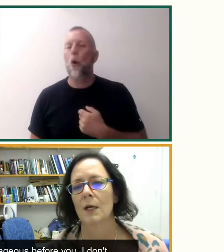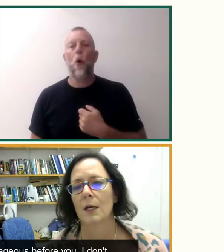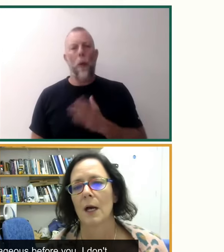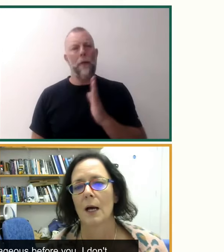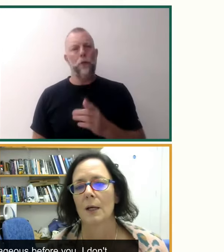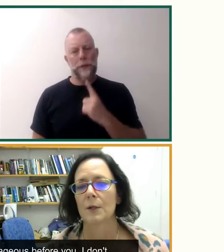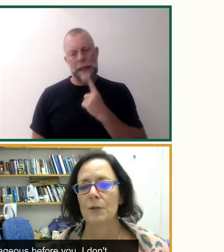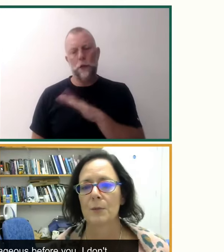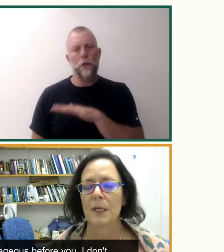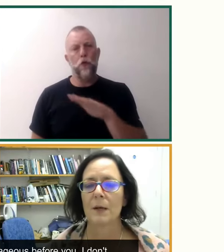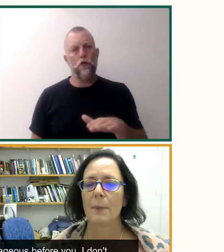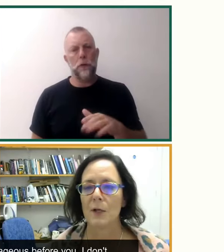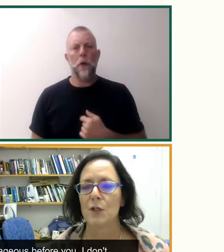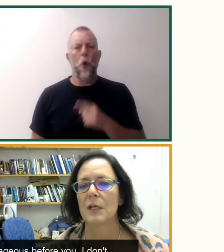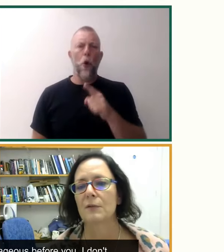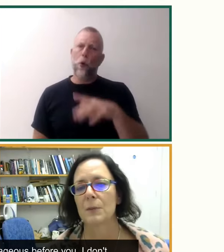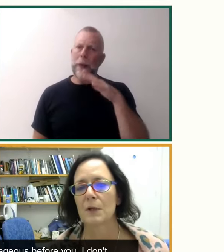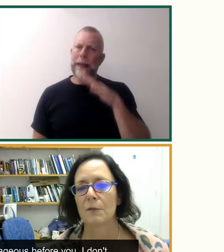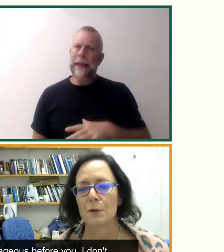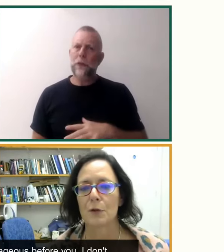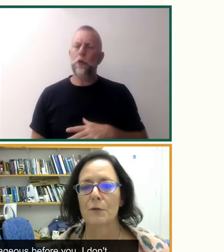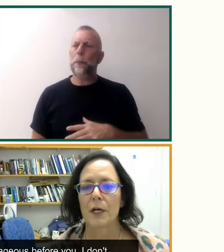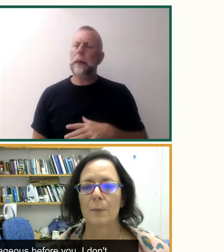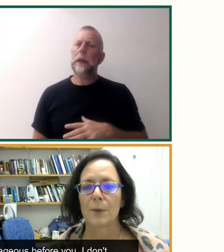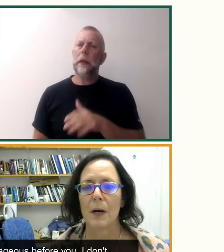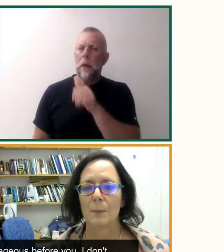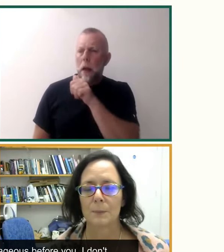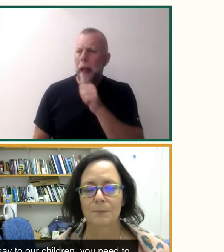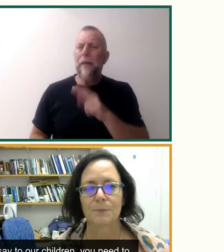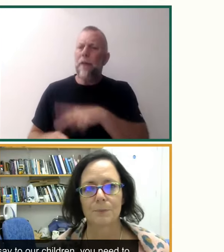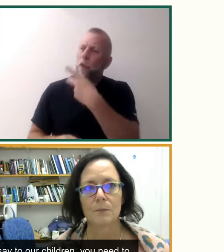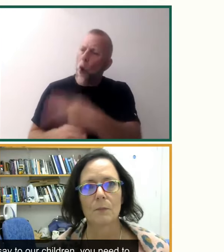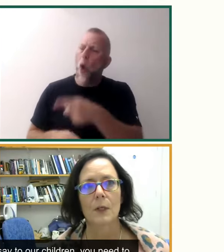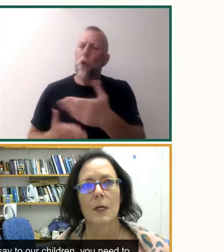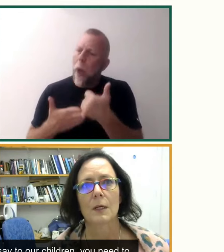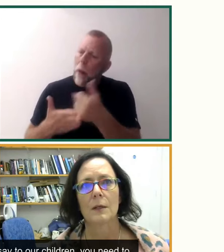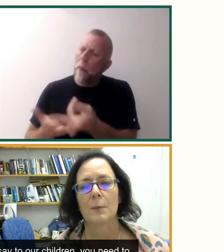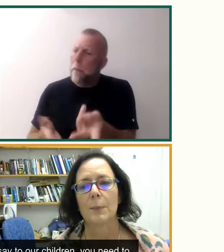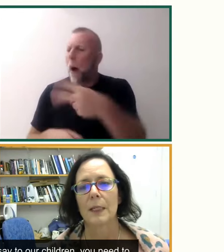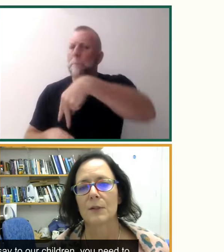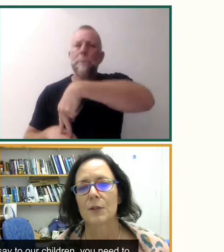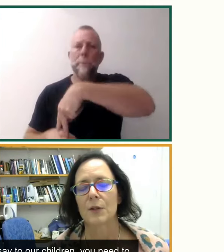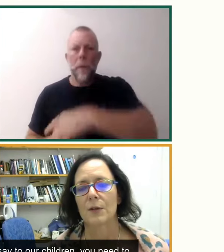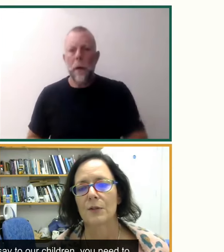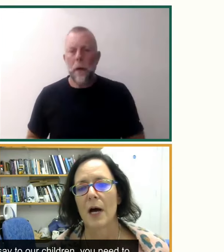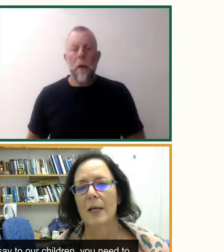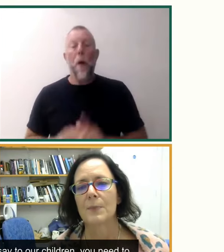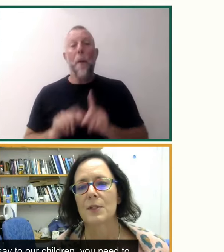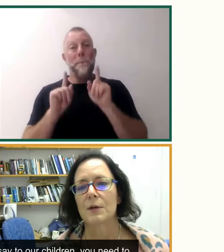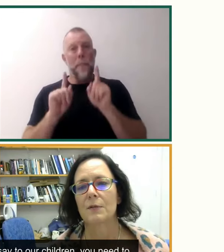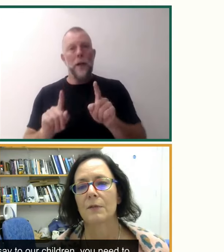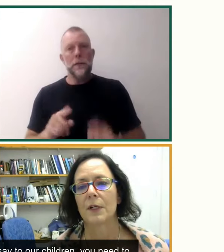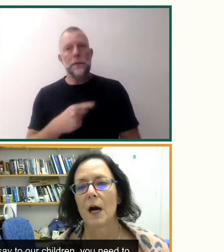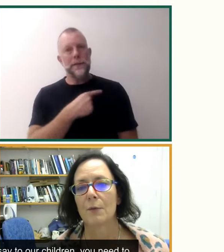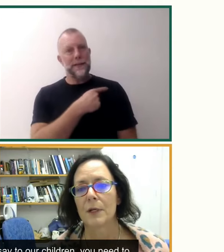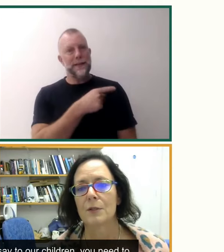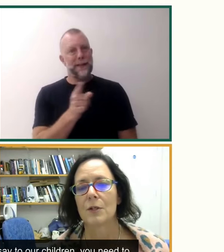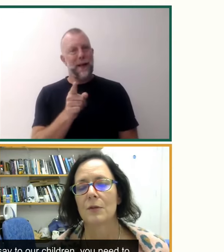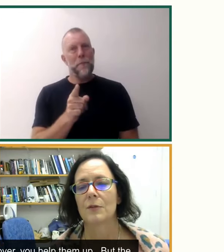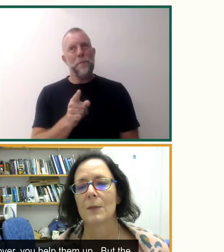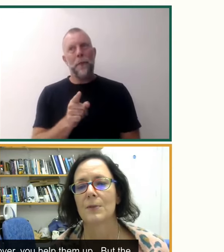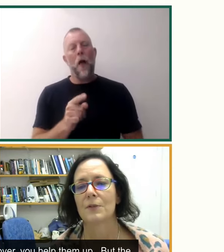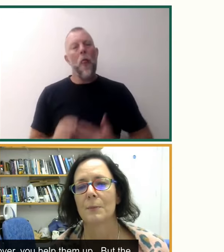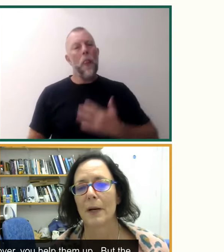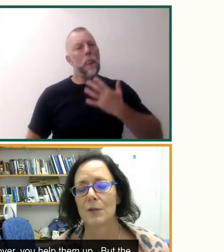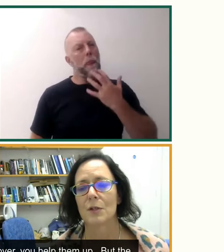children, you need to be compassionate. If somebody falls over, you help them up. But the types of